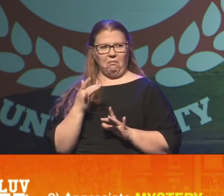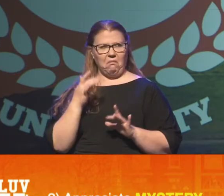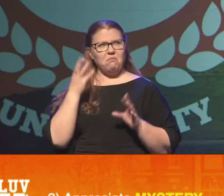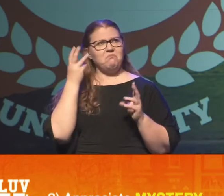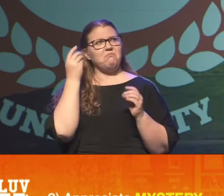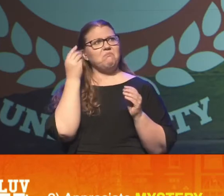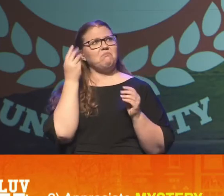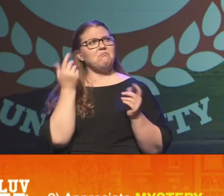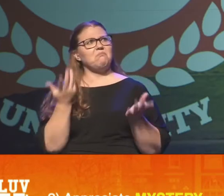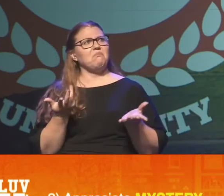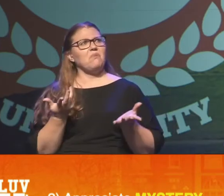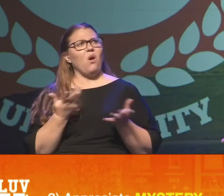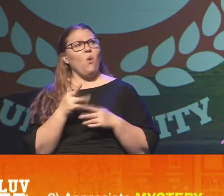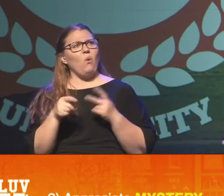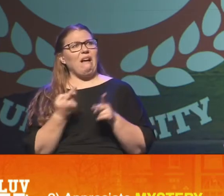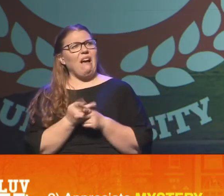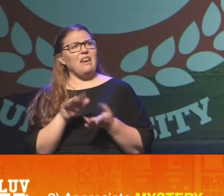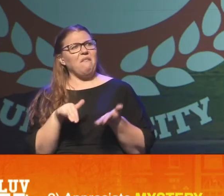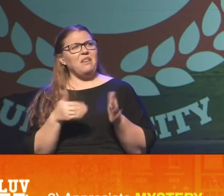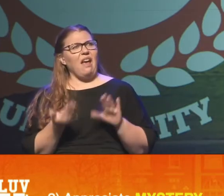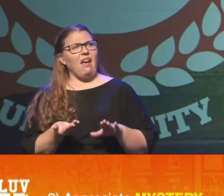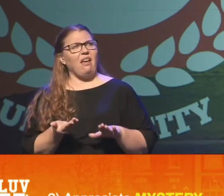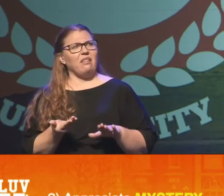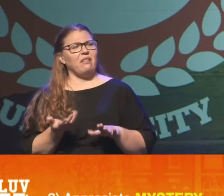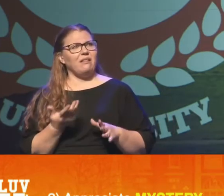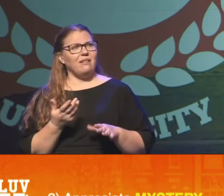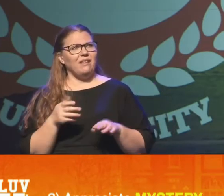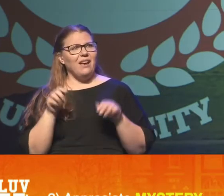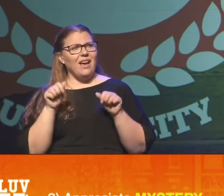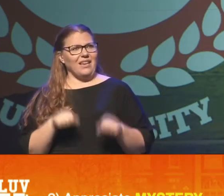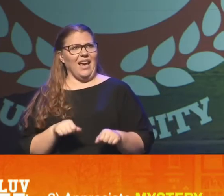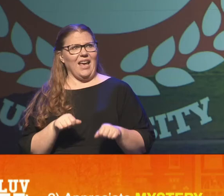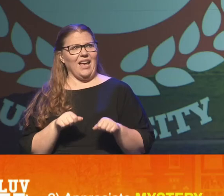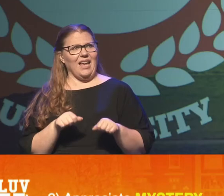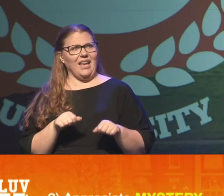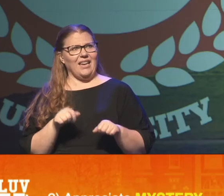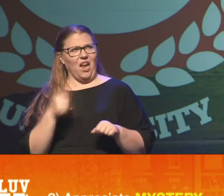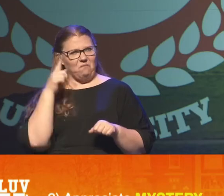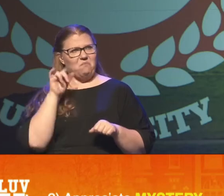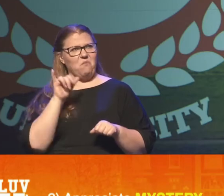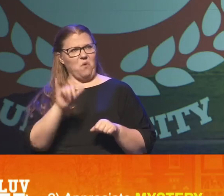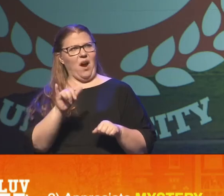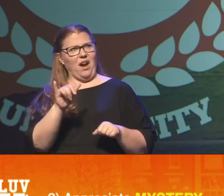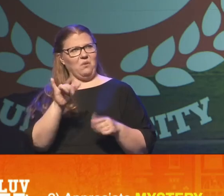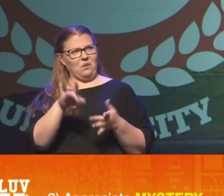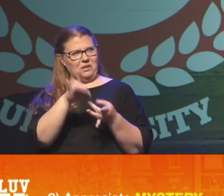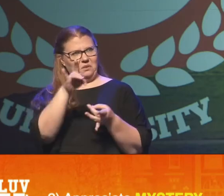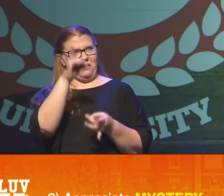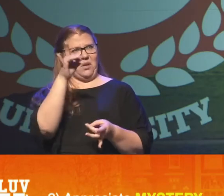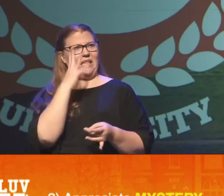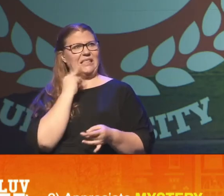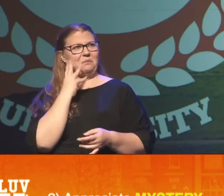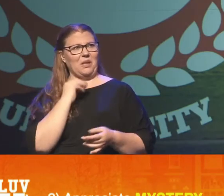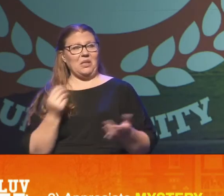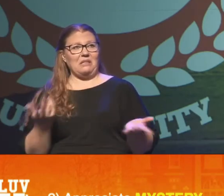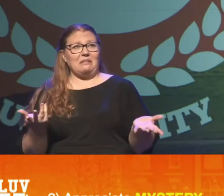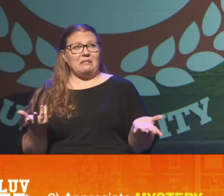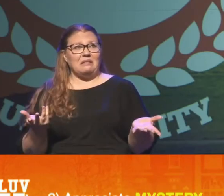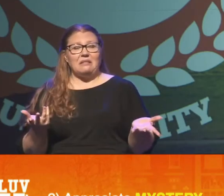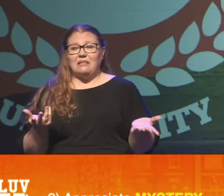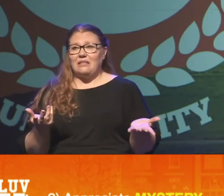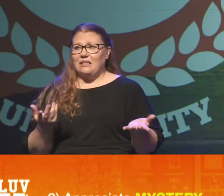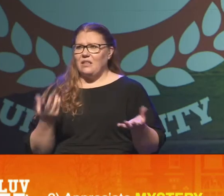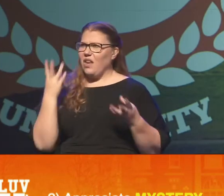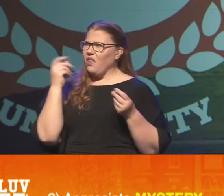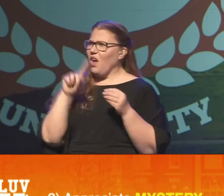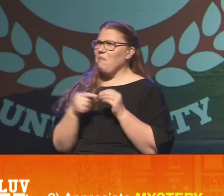thinking, what kind of death can an eternal being actually experience? And then I thought,